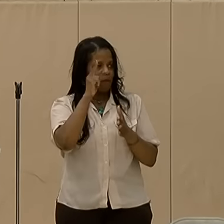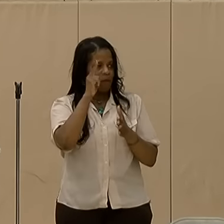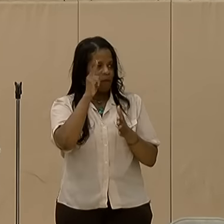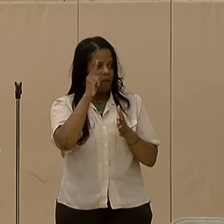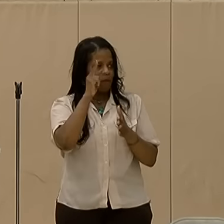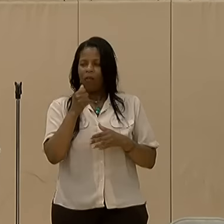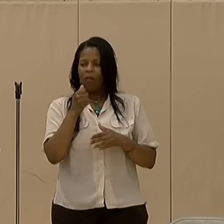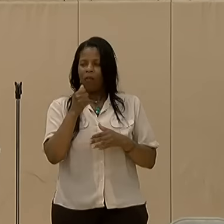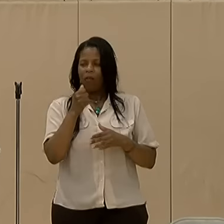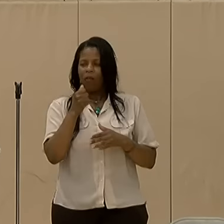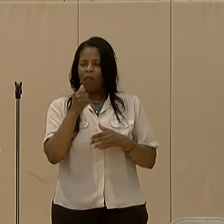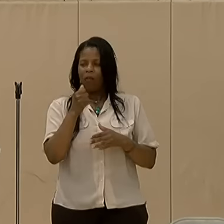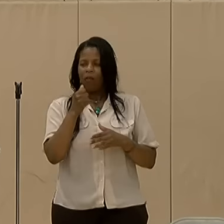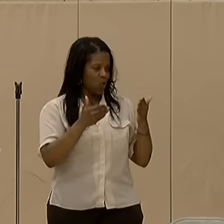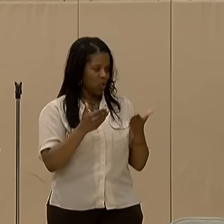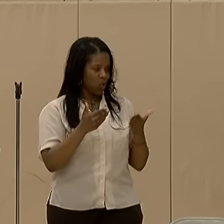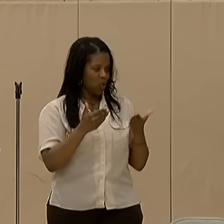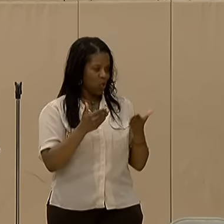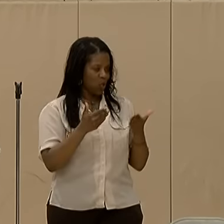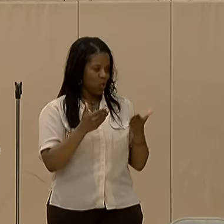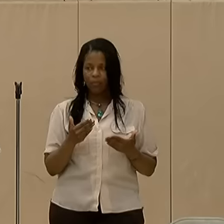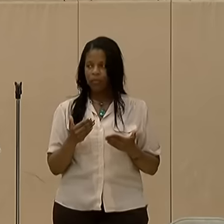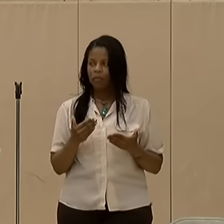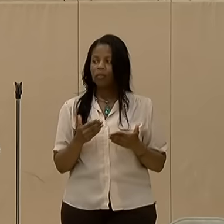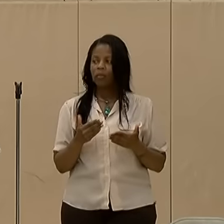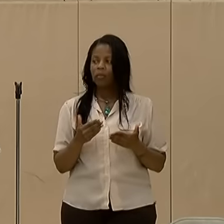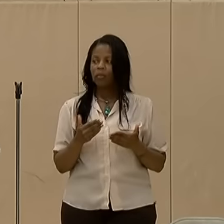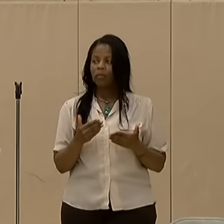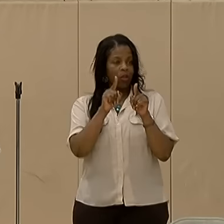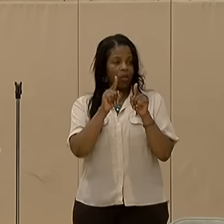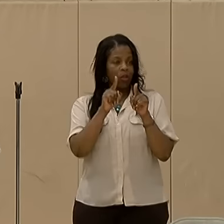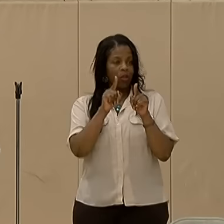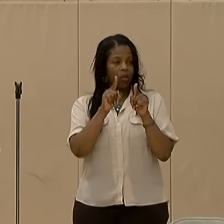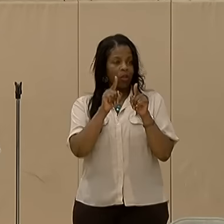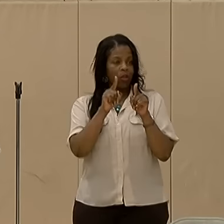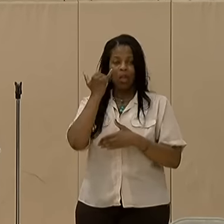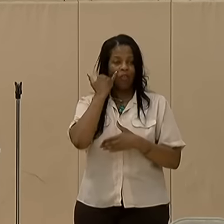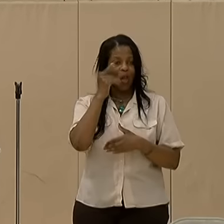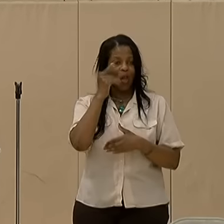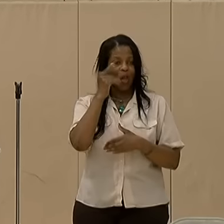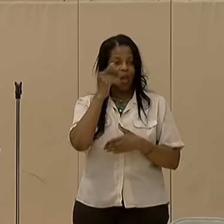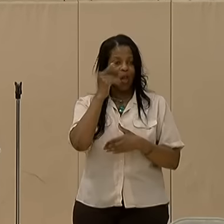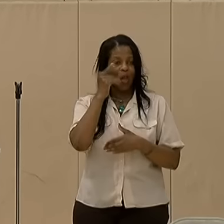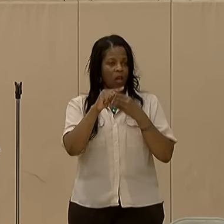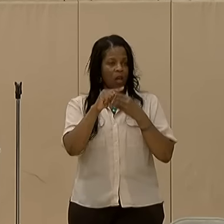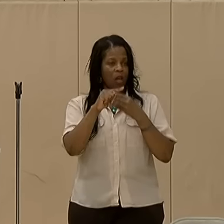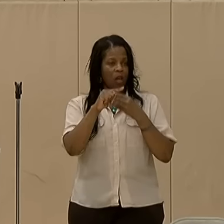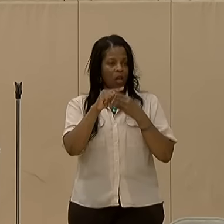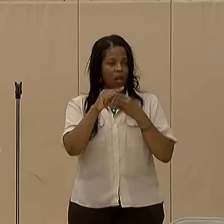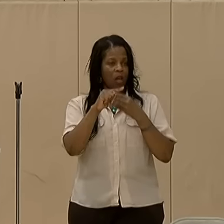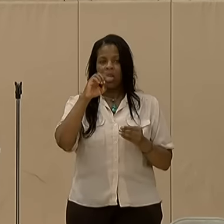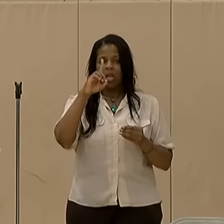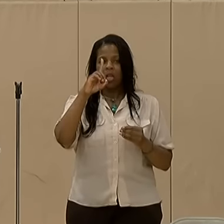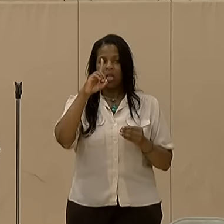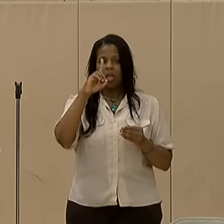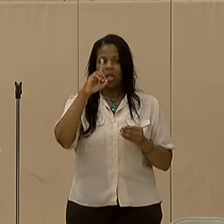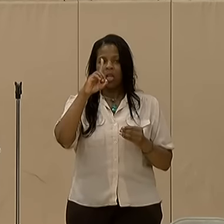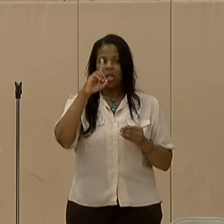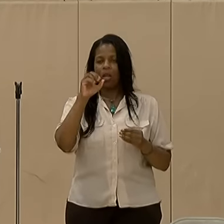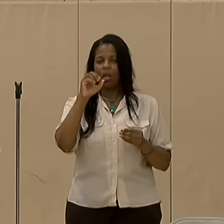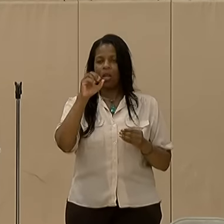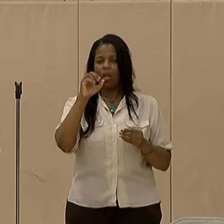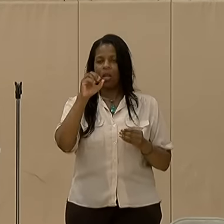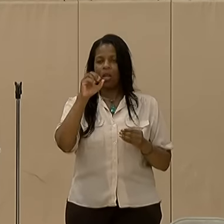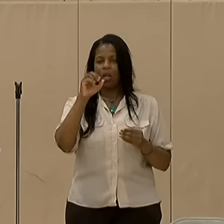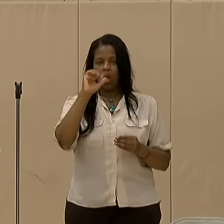couple introductions as well. We've got who is also here if you have questions regarding Edison. We've got